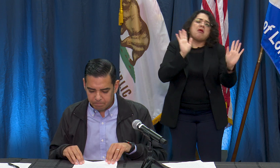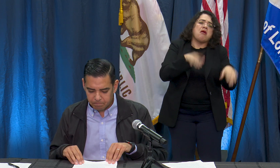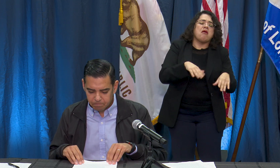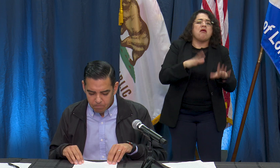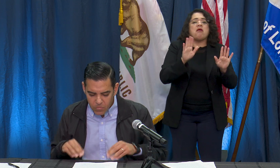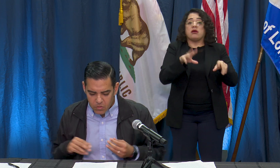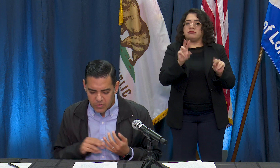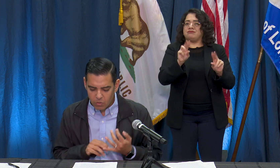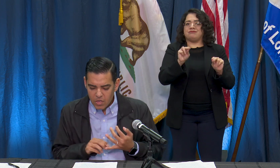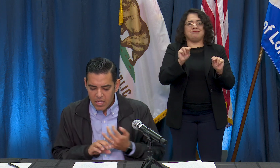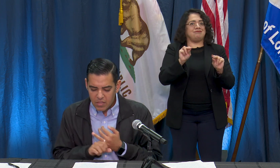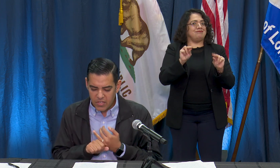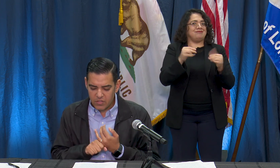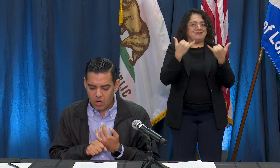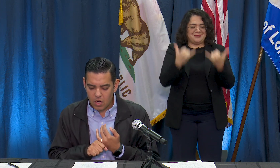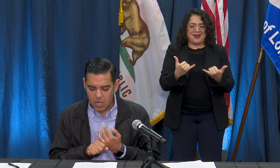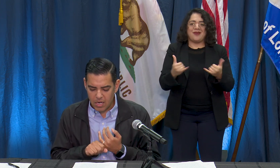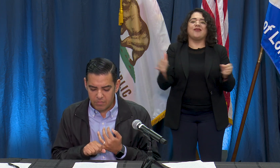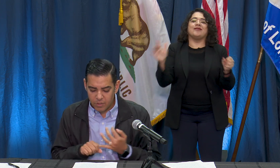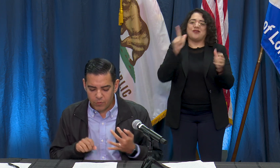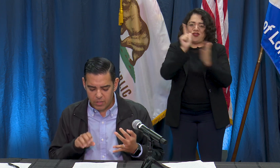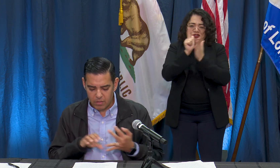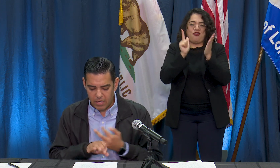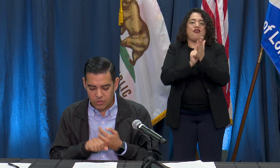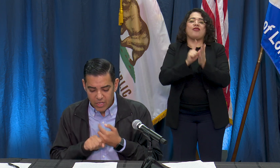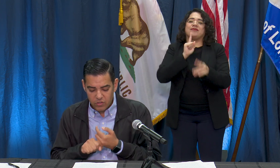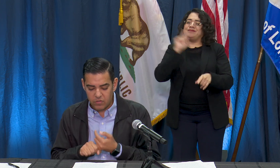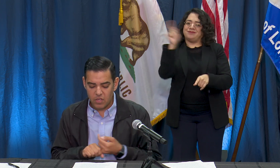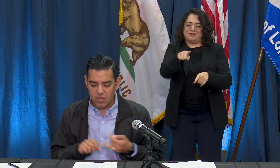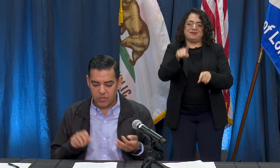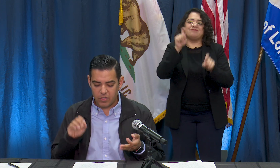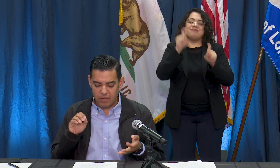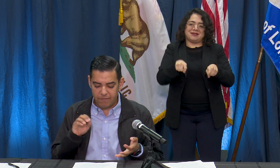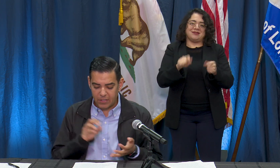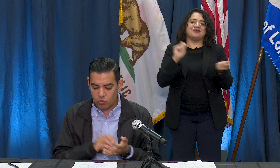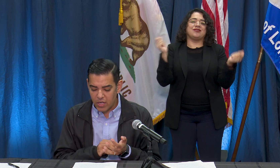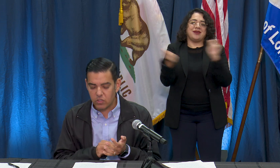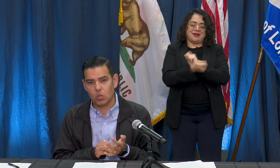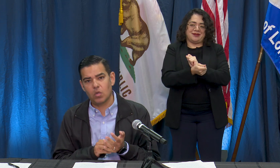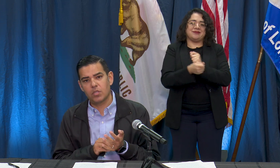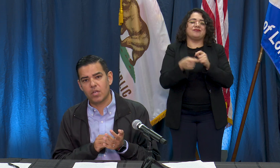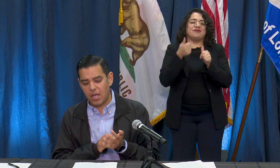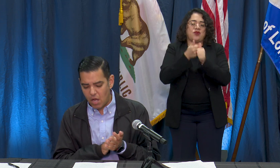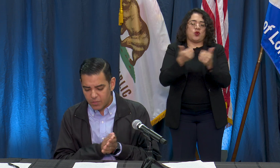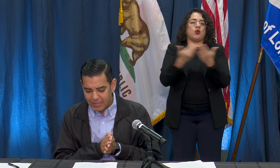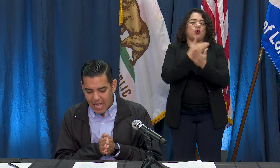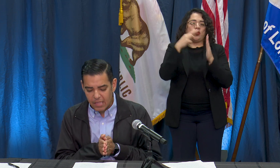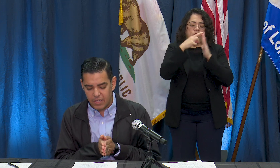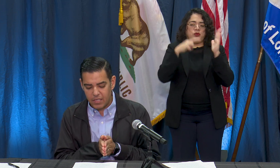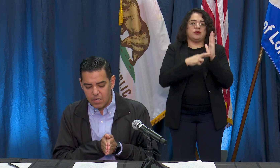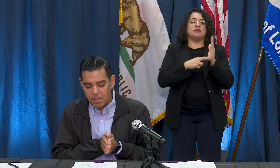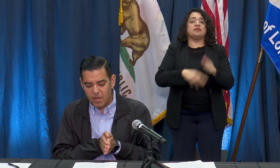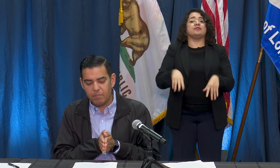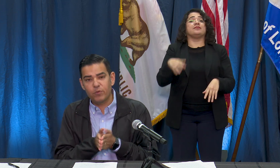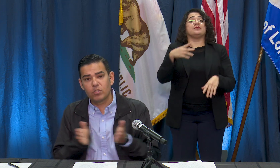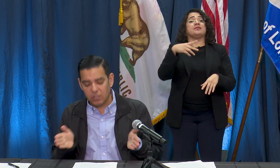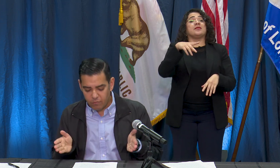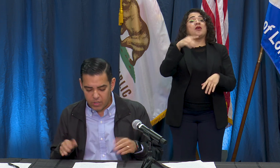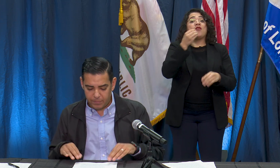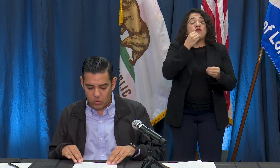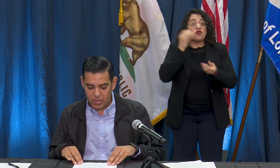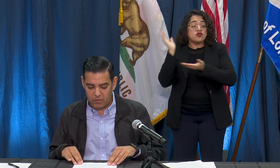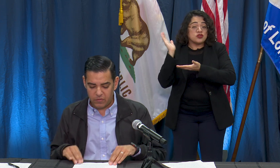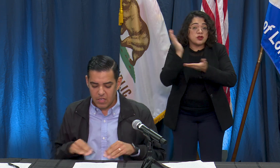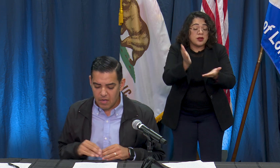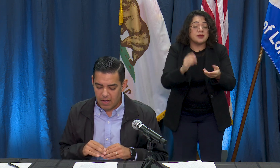good. So these are different changes that's going to affect drugstores, hospitality, food